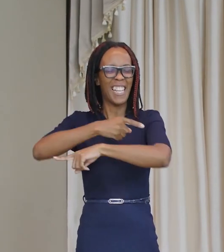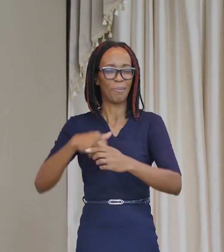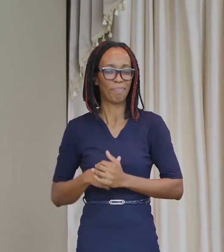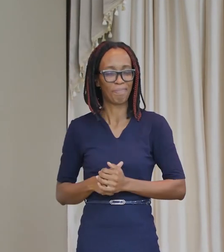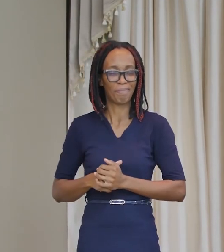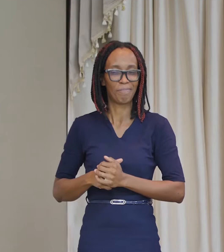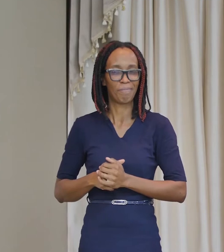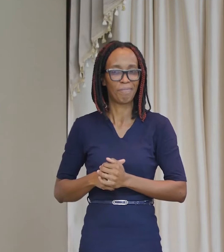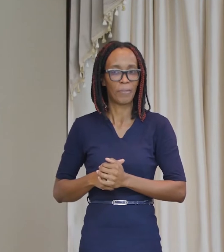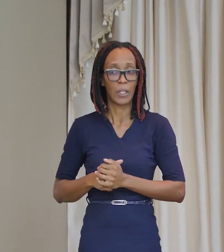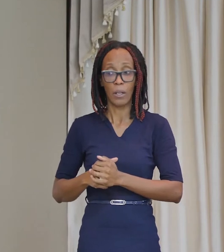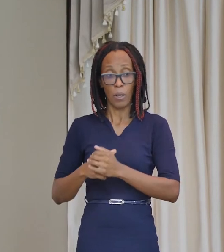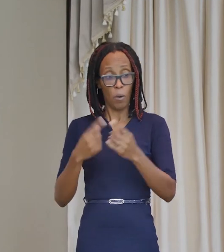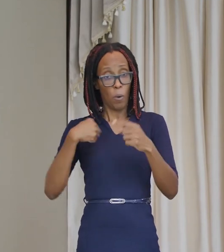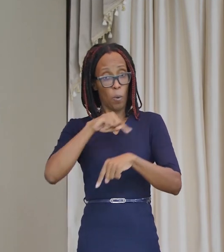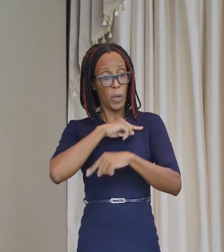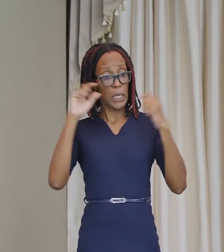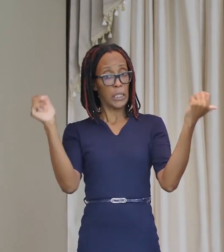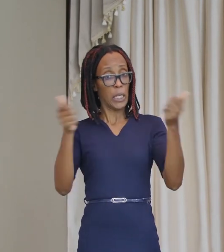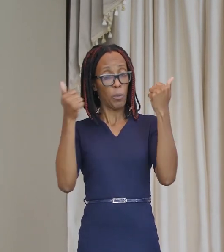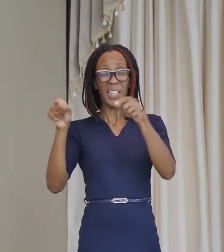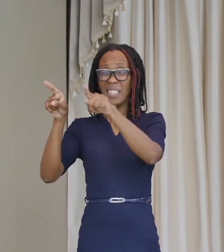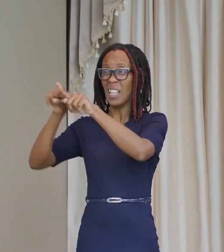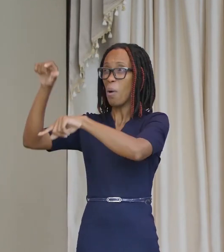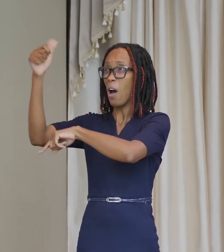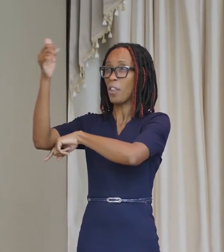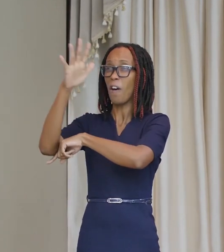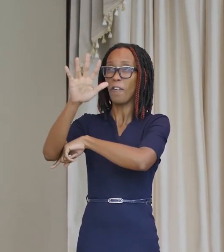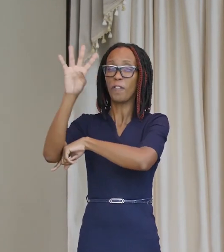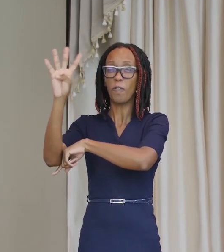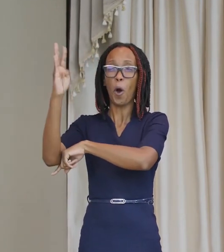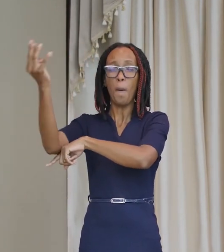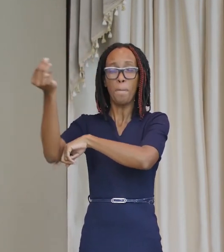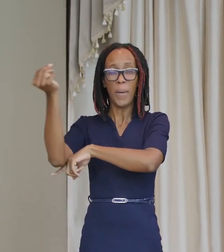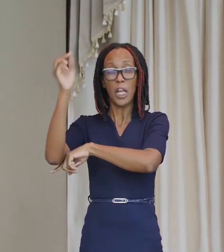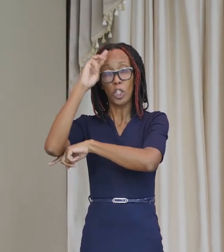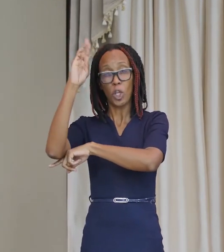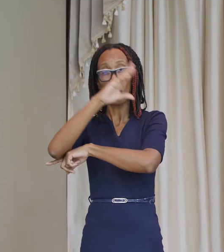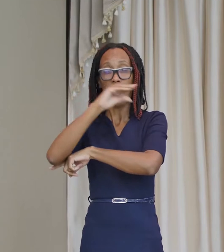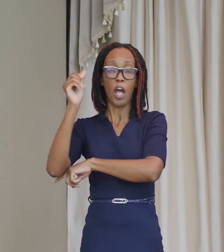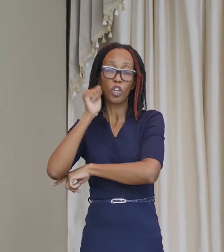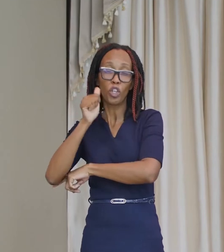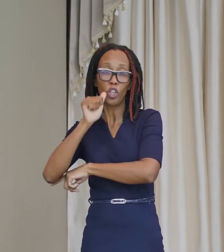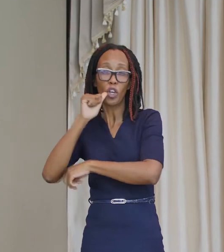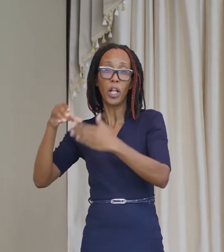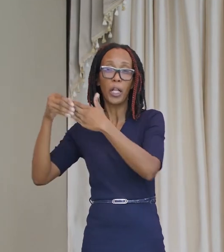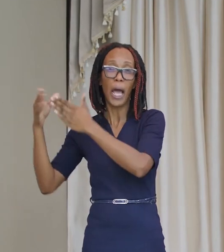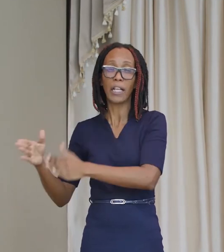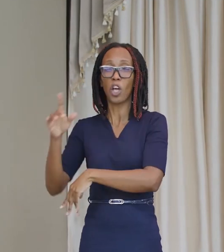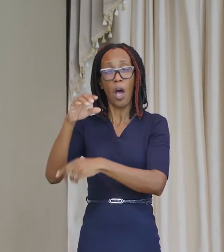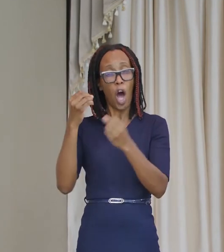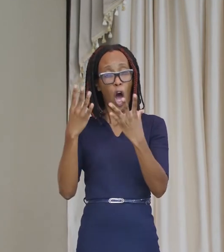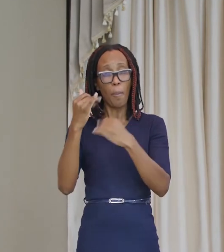with the 54 million other scouts and guides across the 171